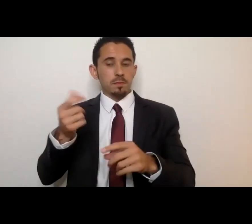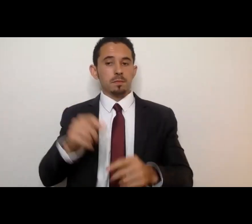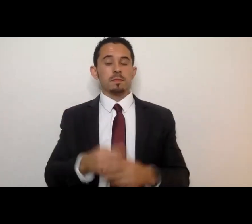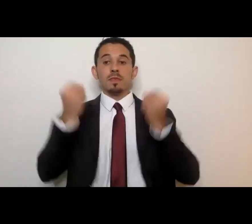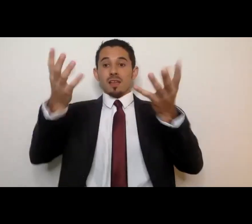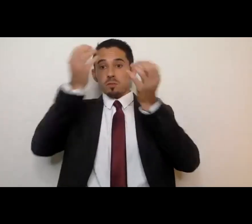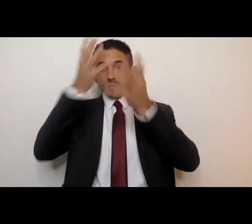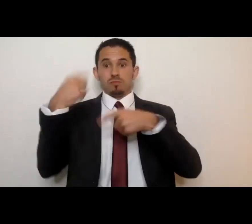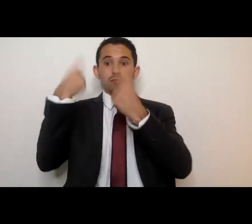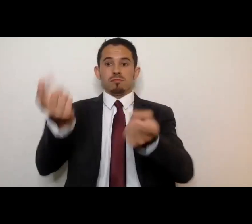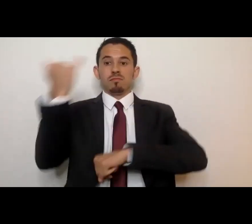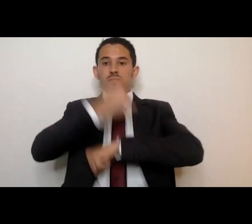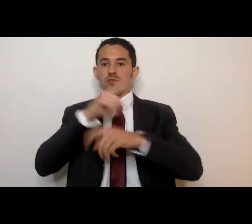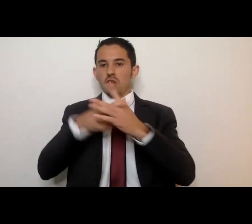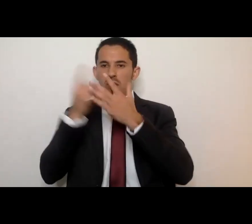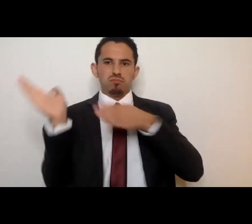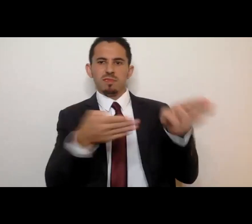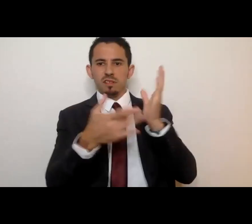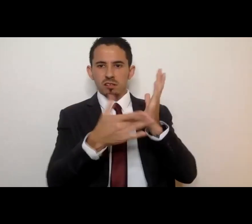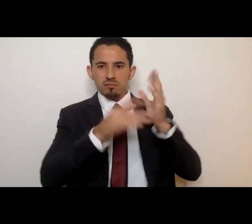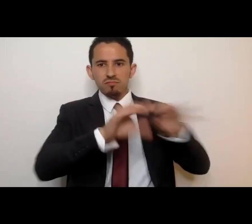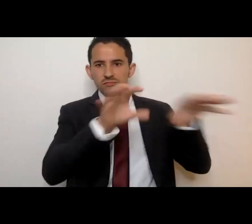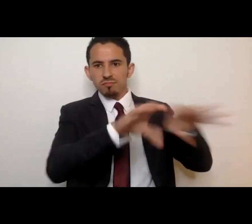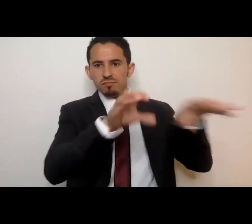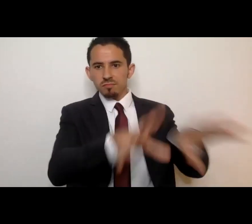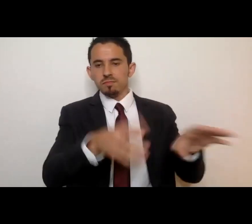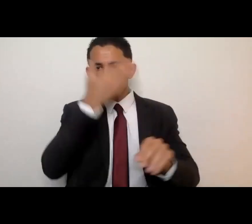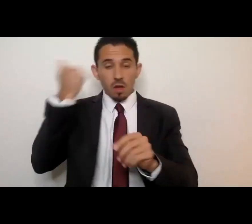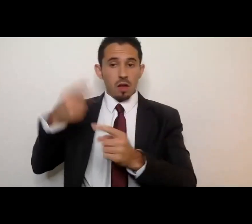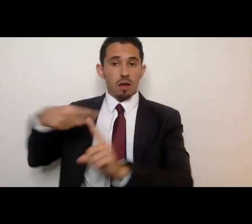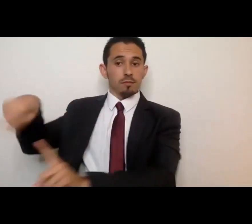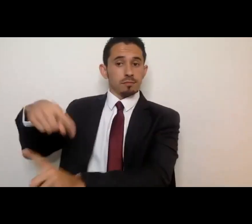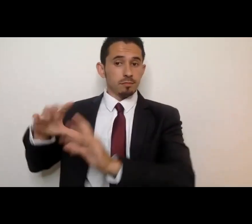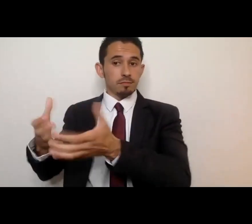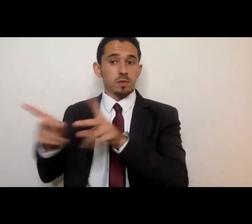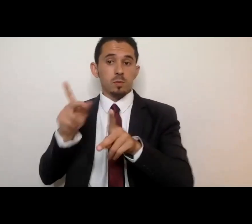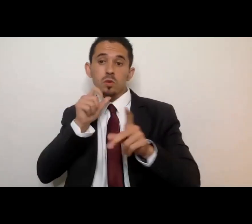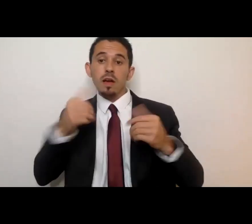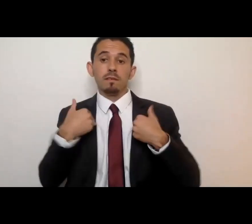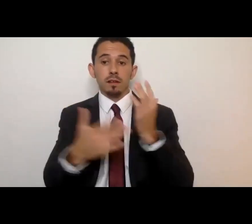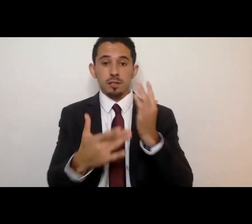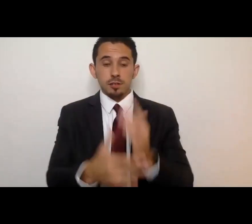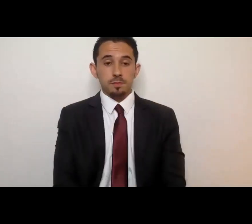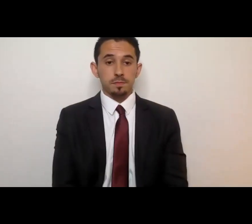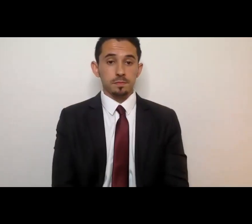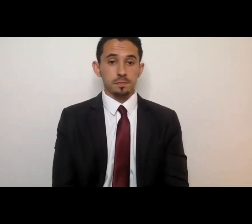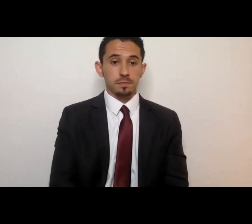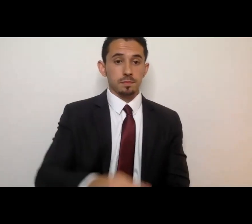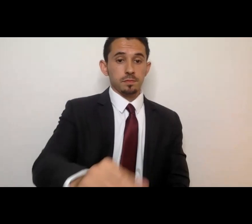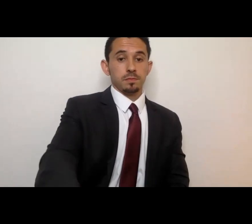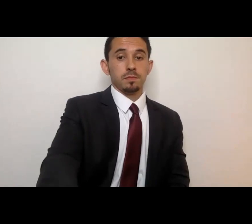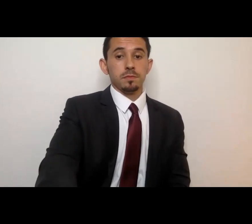And it's really withheld from them, because how else are they going to get it? In today's age, we see it, technology is the main way of